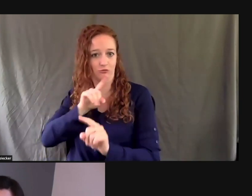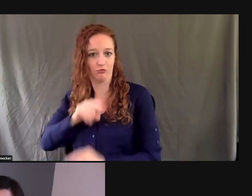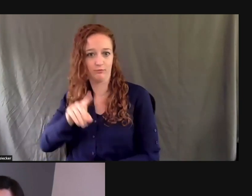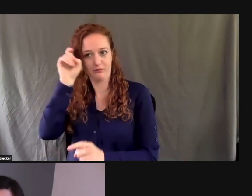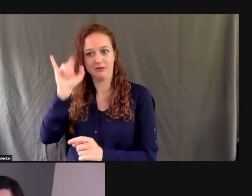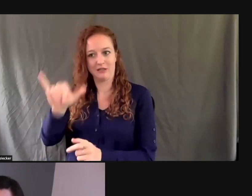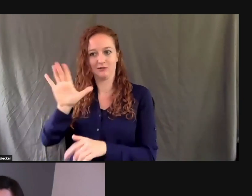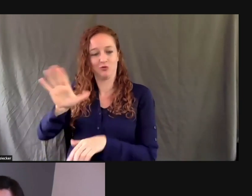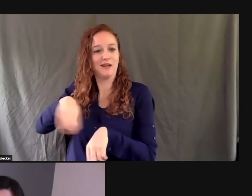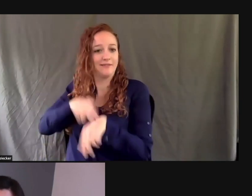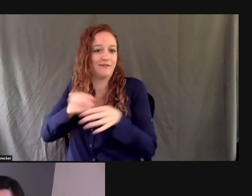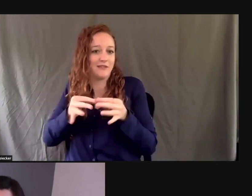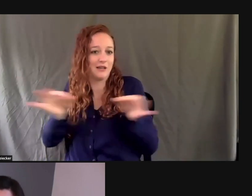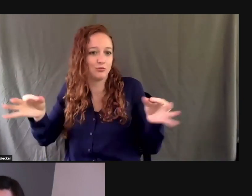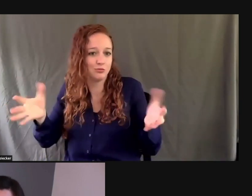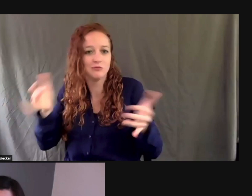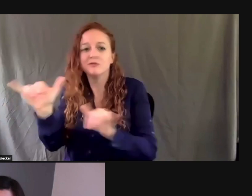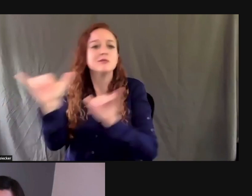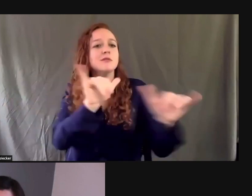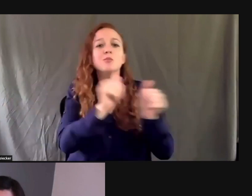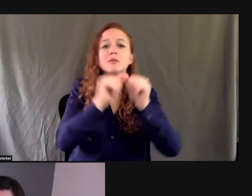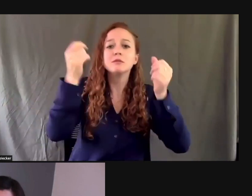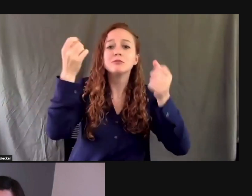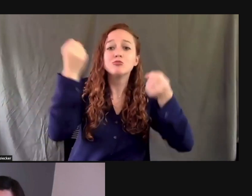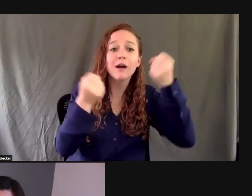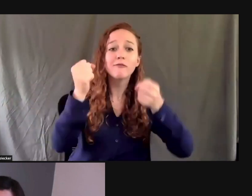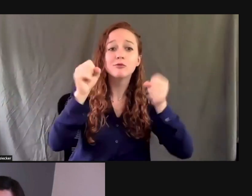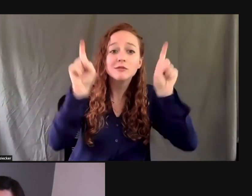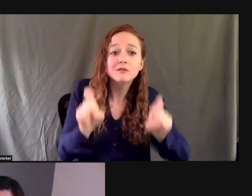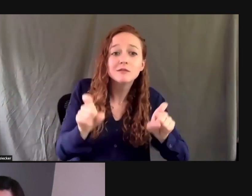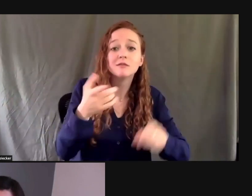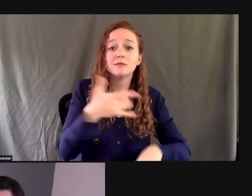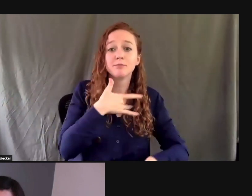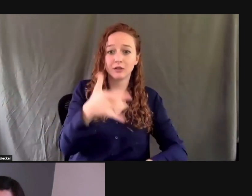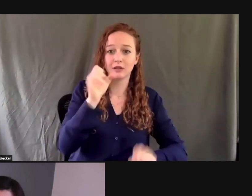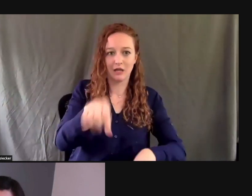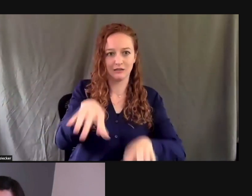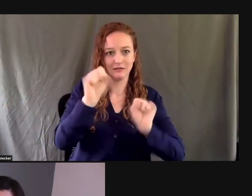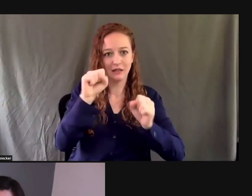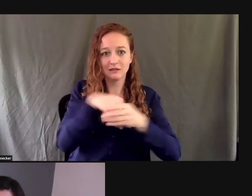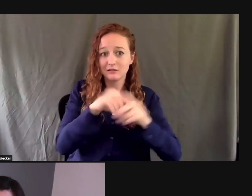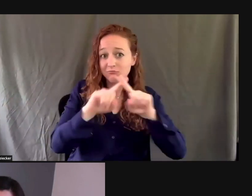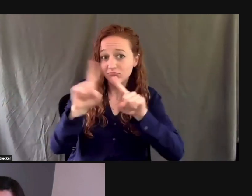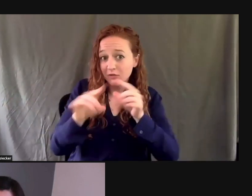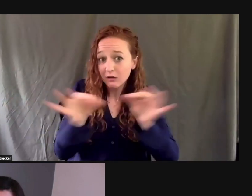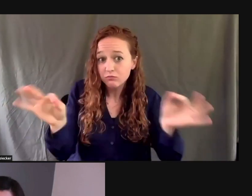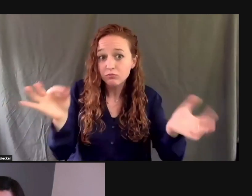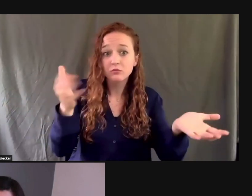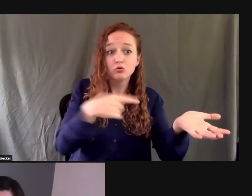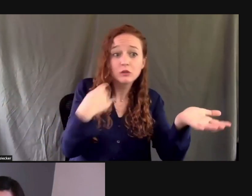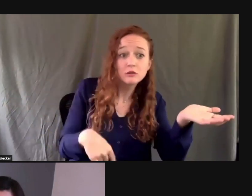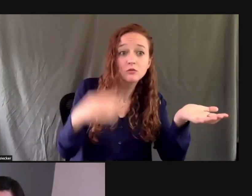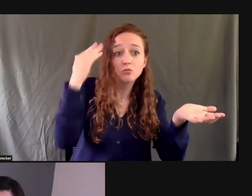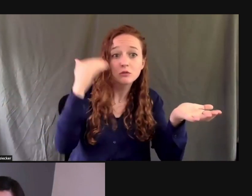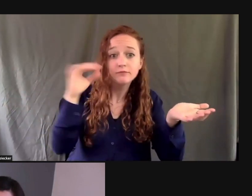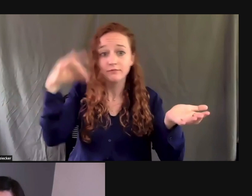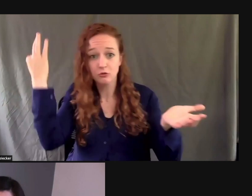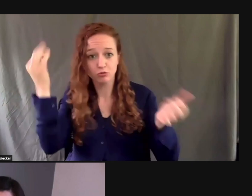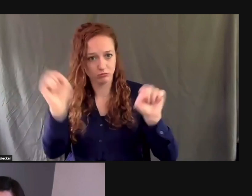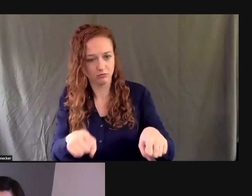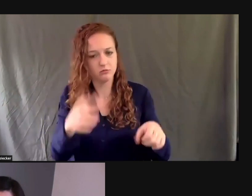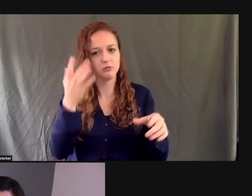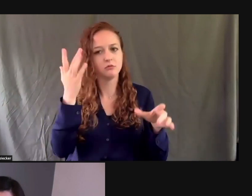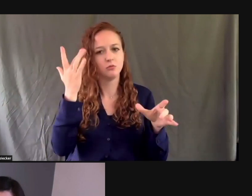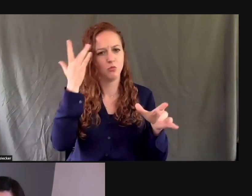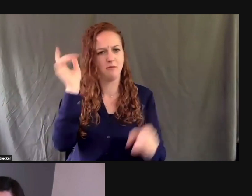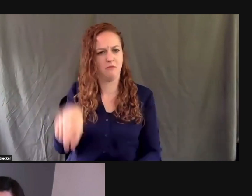They go back to the system that they're used to. So how do we change that system in the K through 12 setting will of